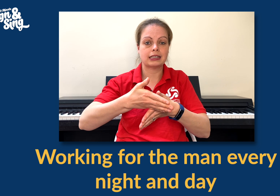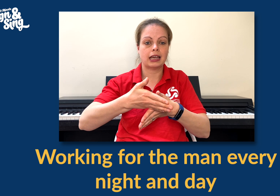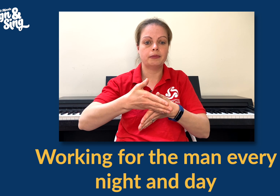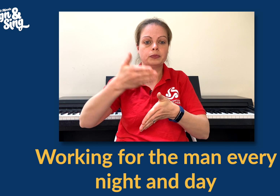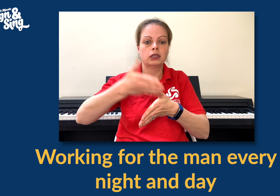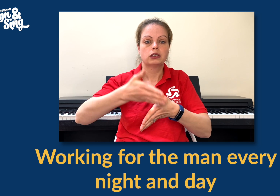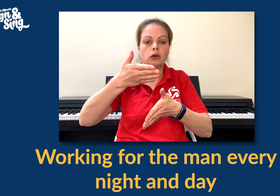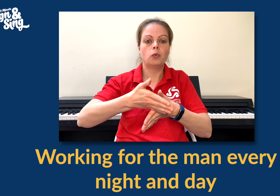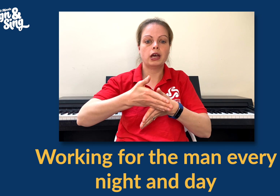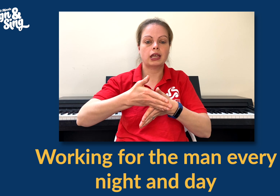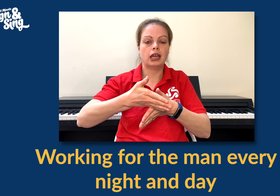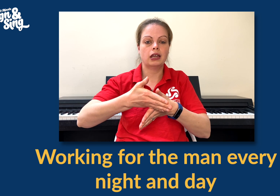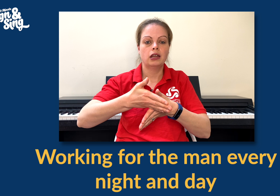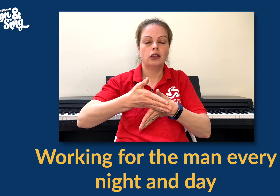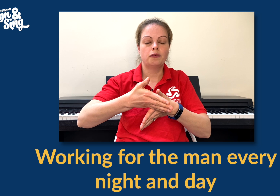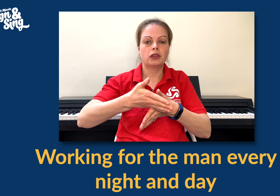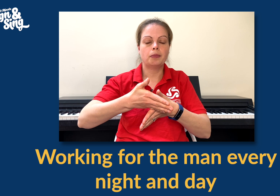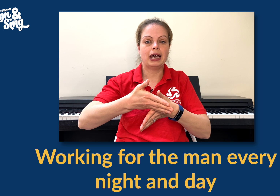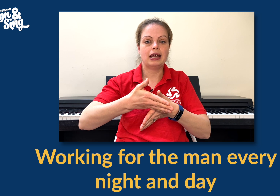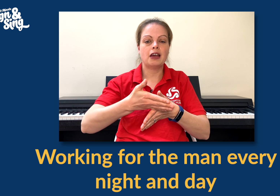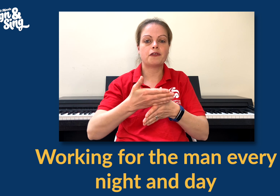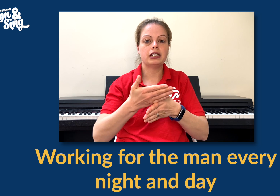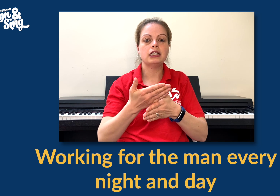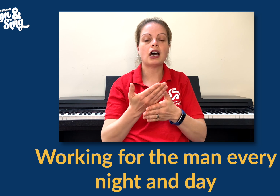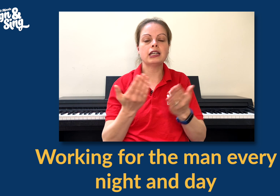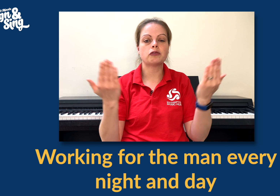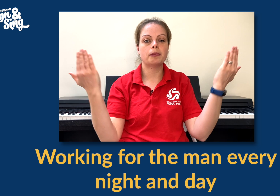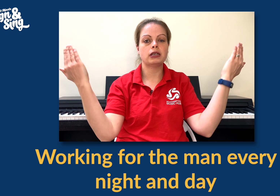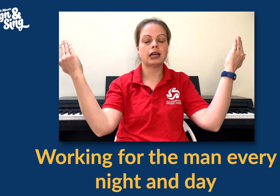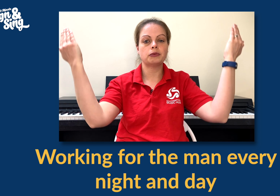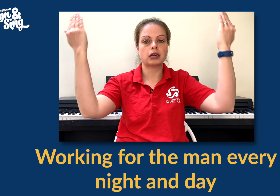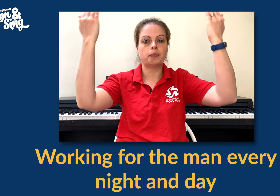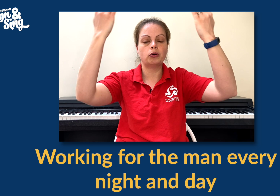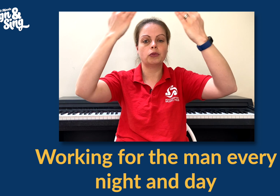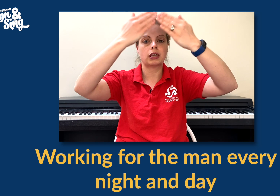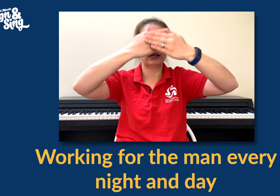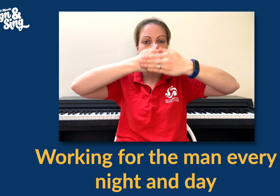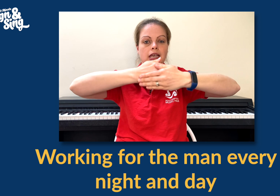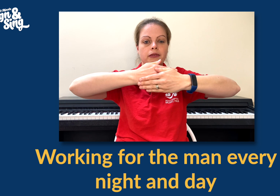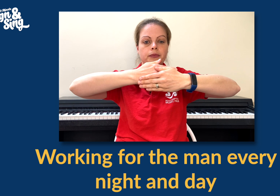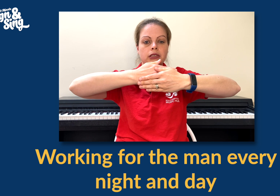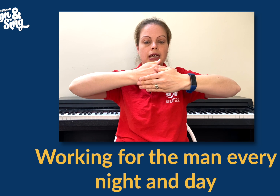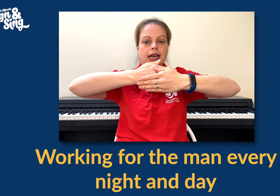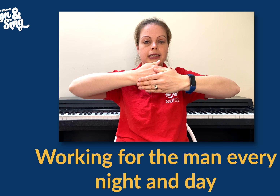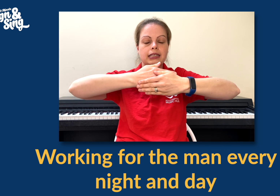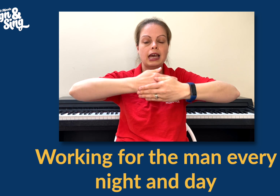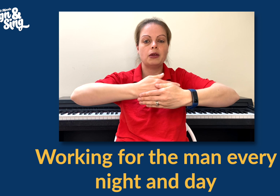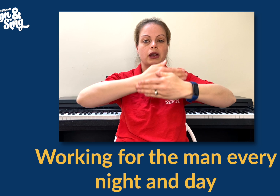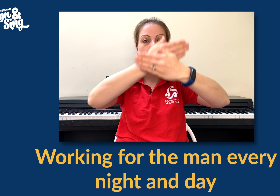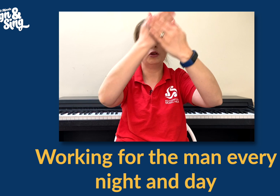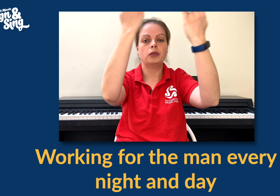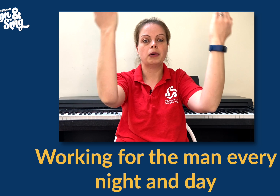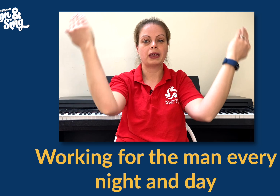that X again. So working for the man every night. Remember, night, we're going to pull the curtains in. And